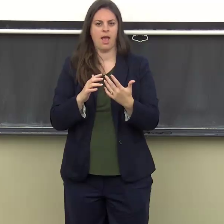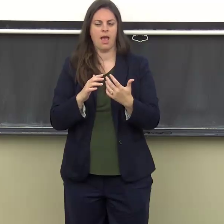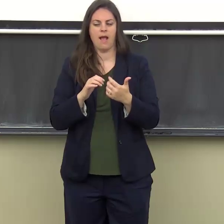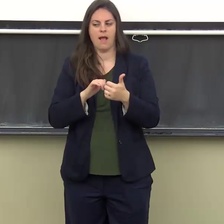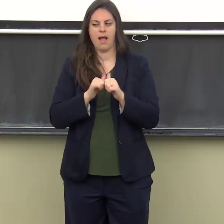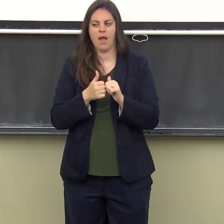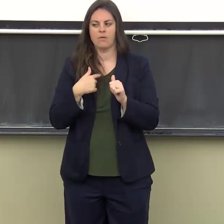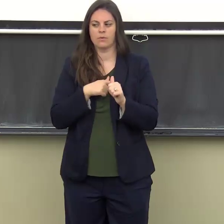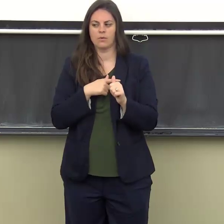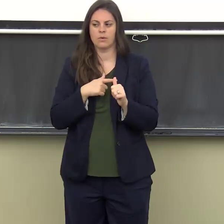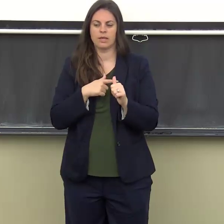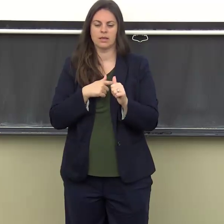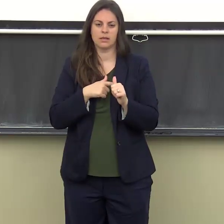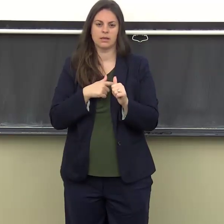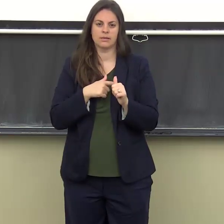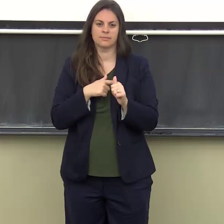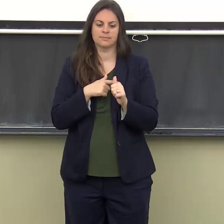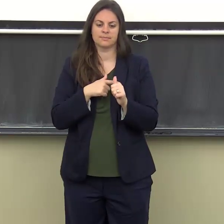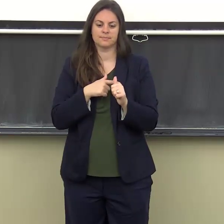encourage and enable